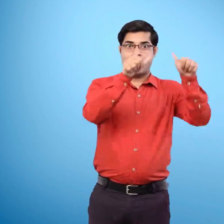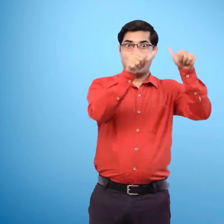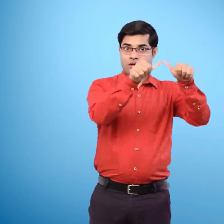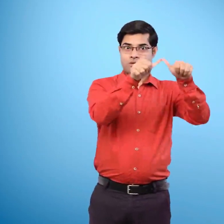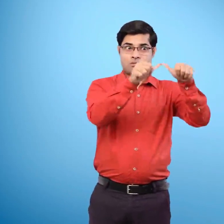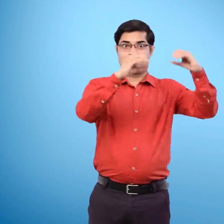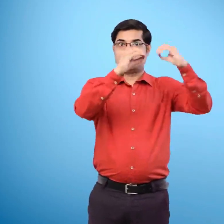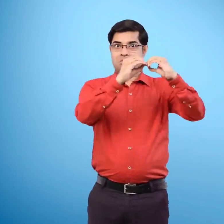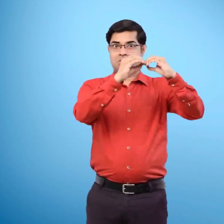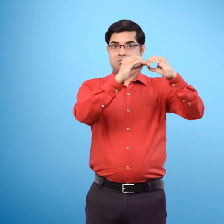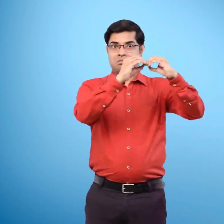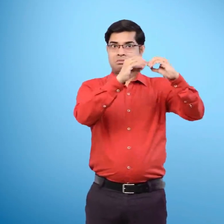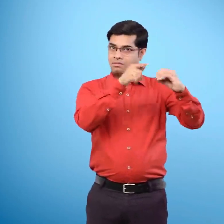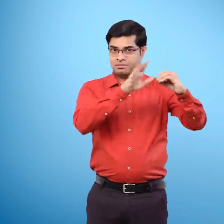Capital AB.